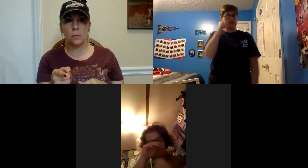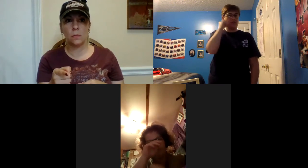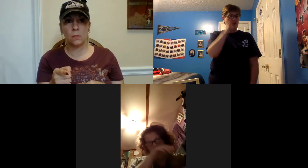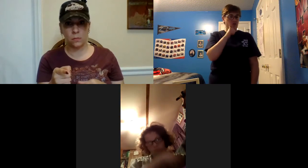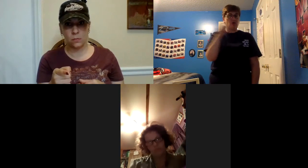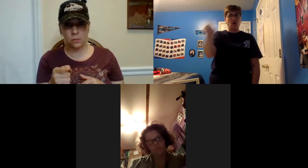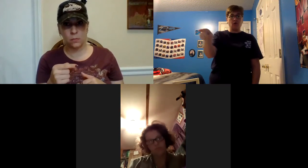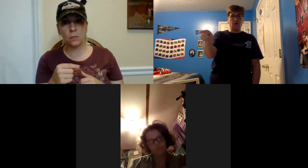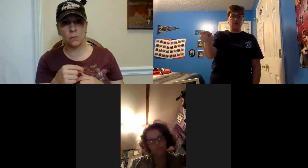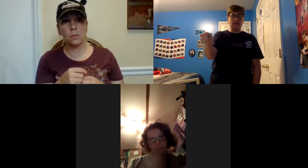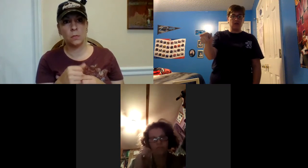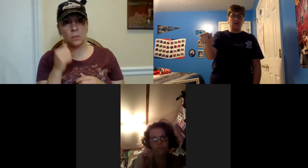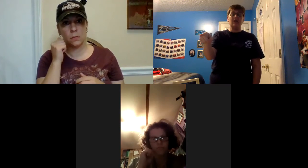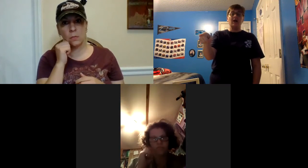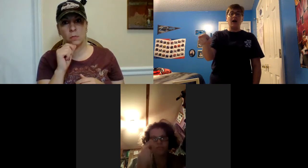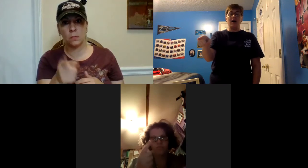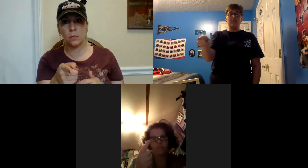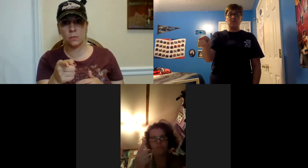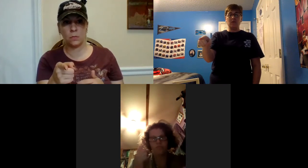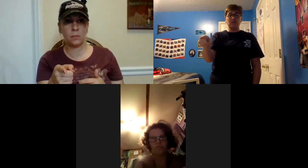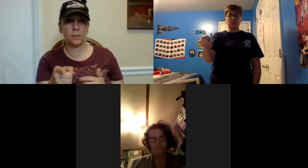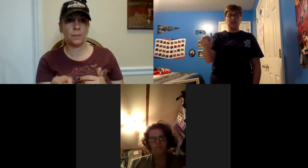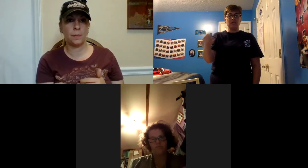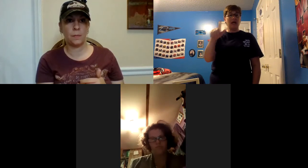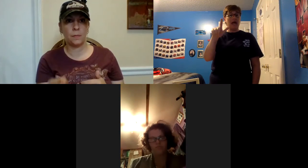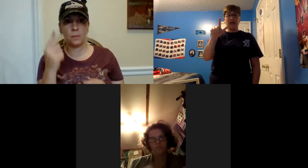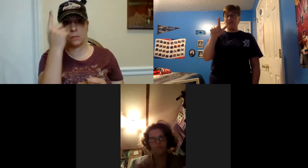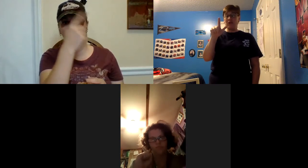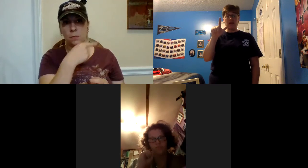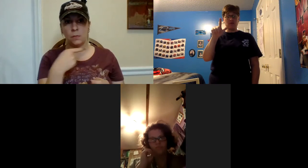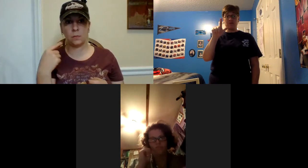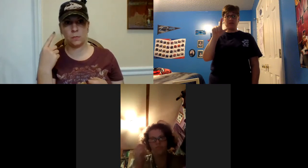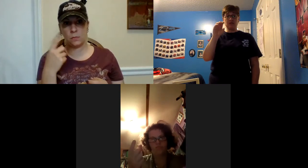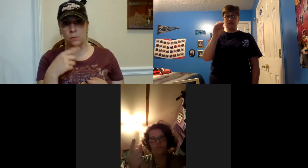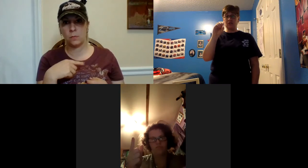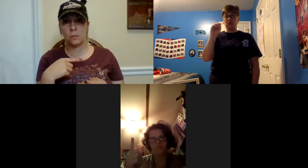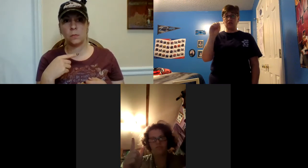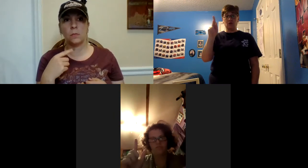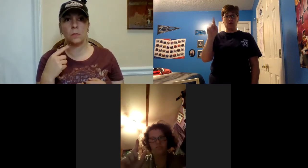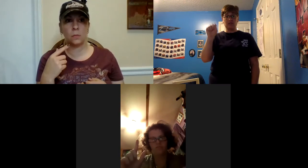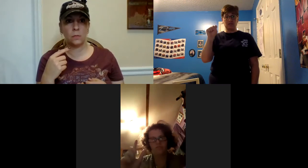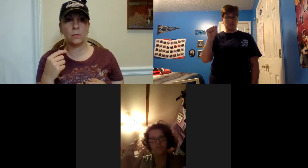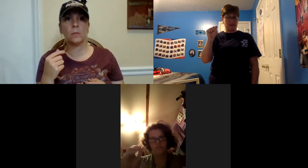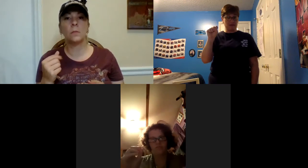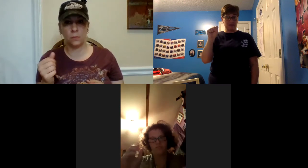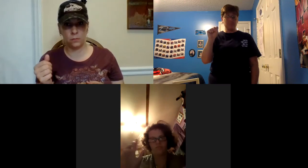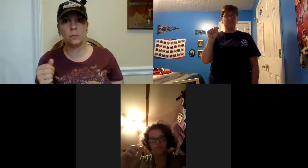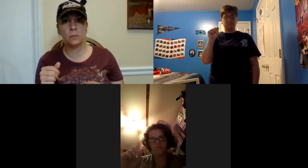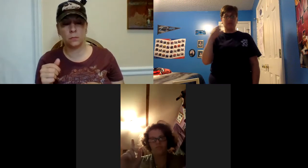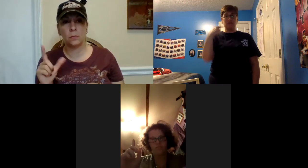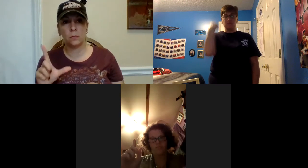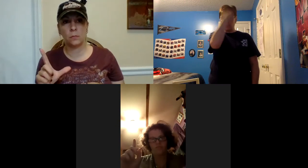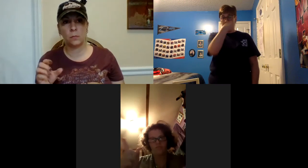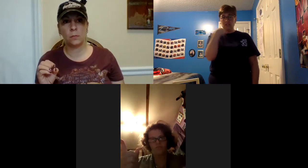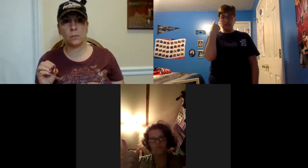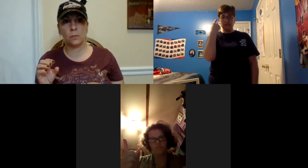the person, you can do girl over there. When she, and if you can't remember the looks, you can always spell it.